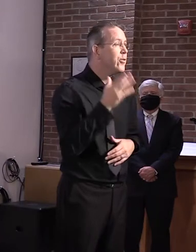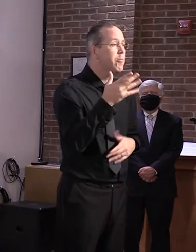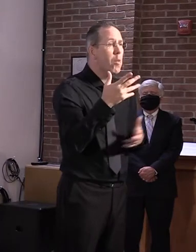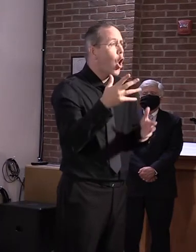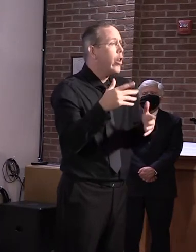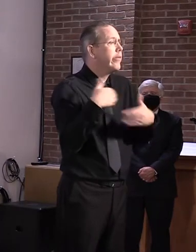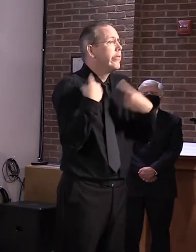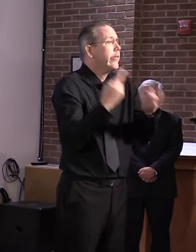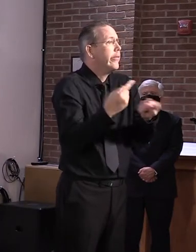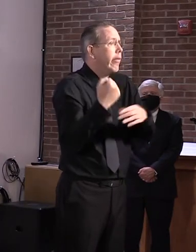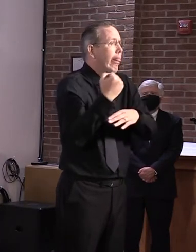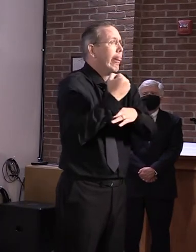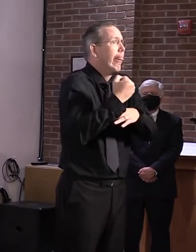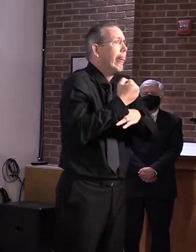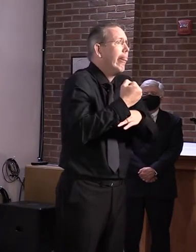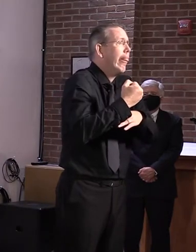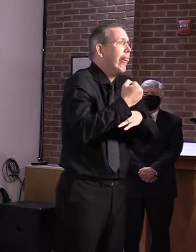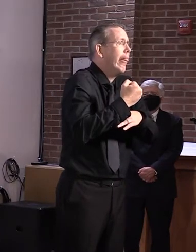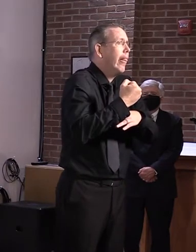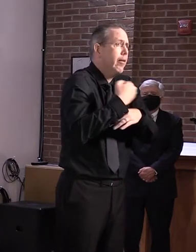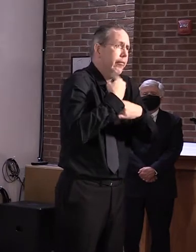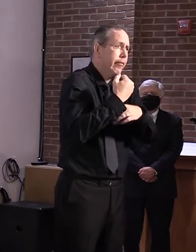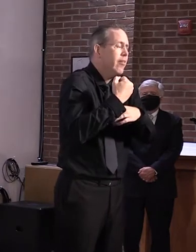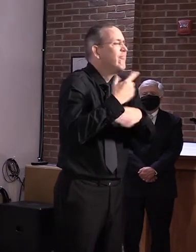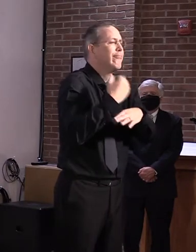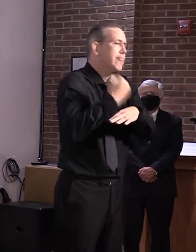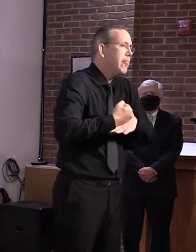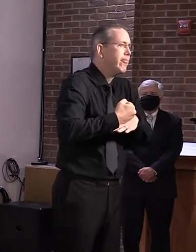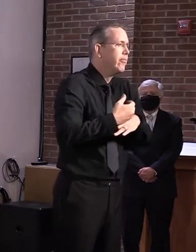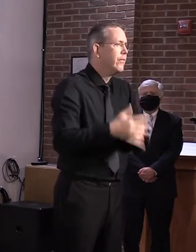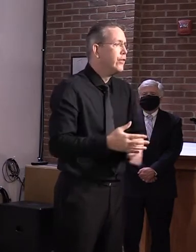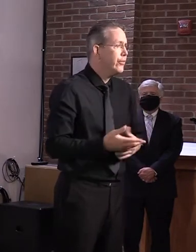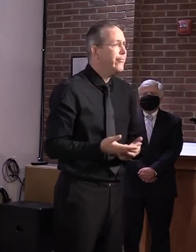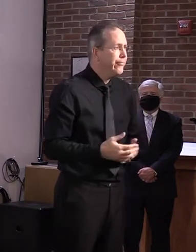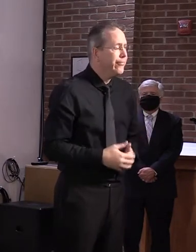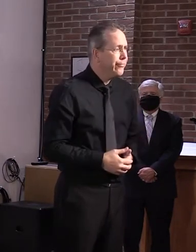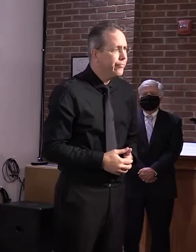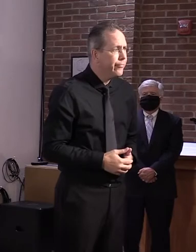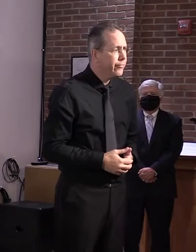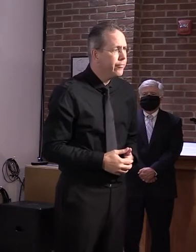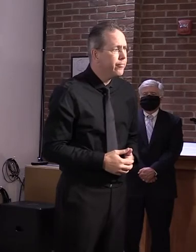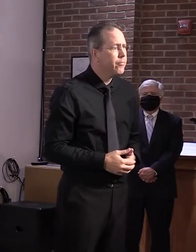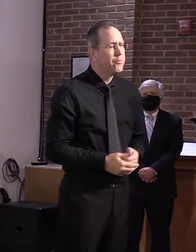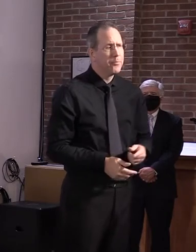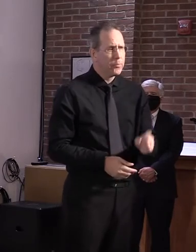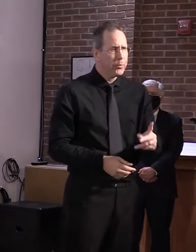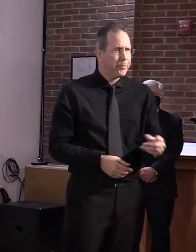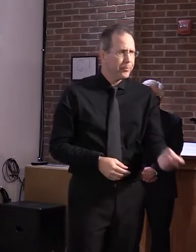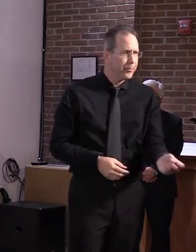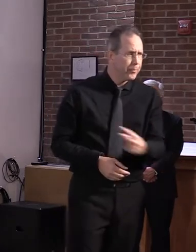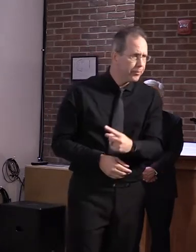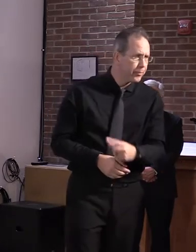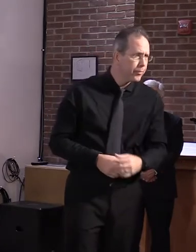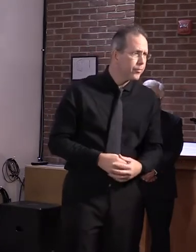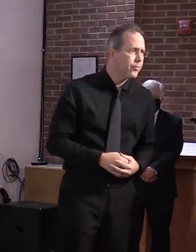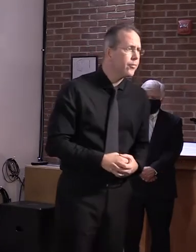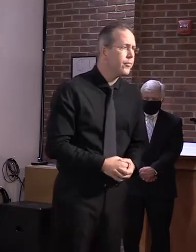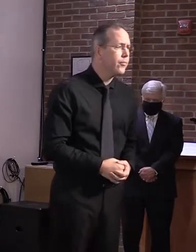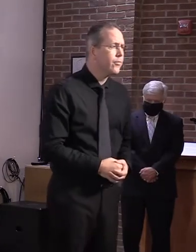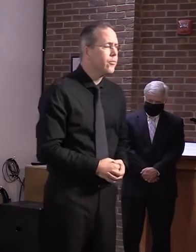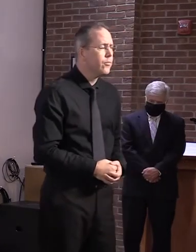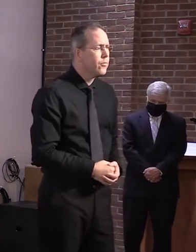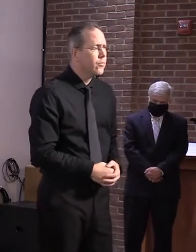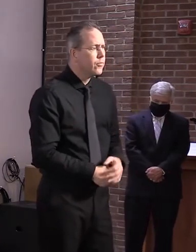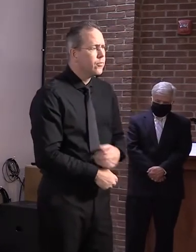of those institutions. Thank you. And just a quick question for President Garamella. You know, we had a number